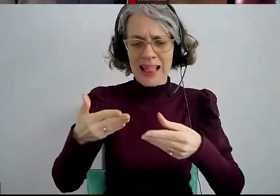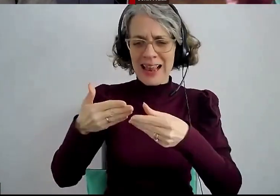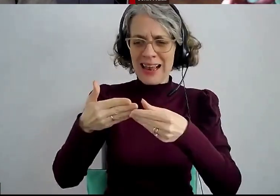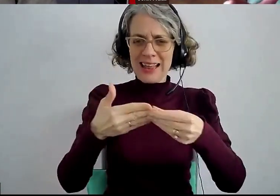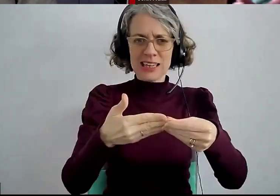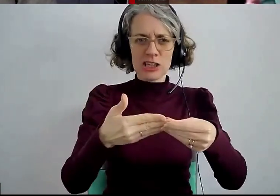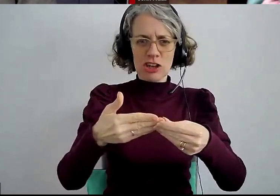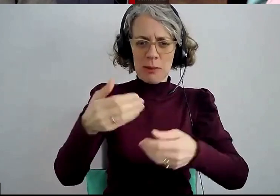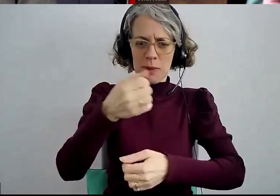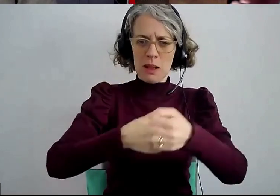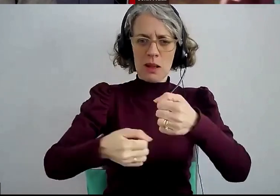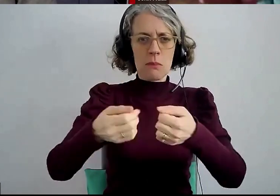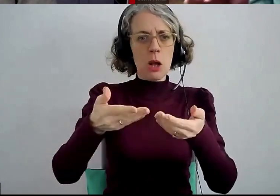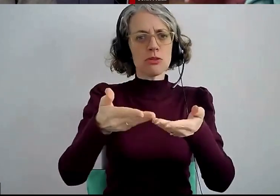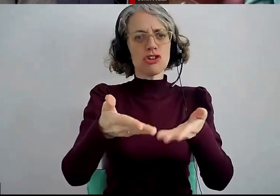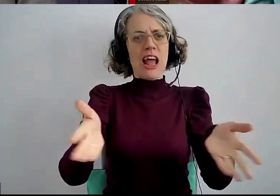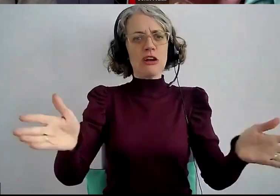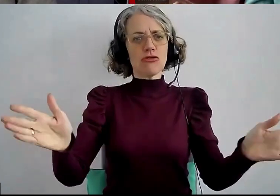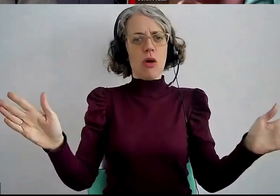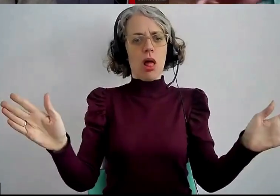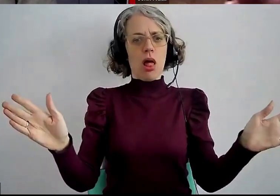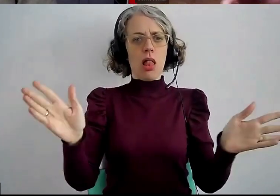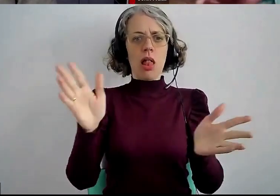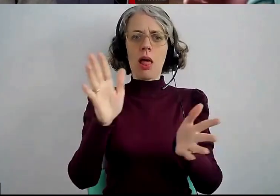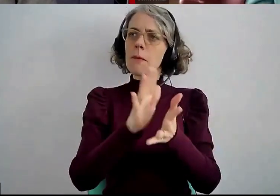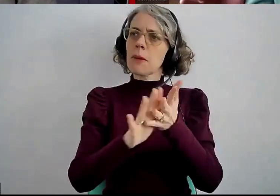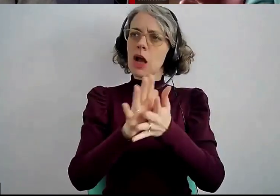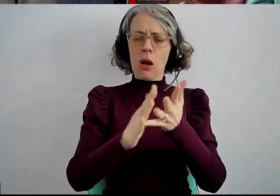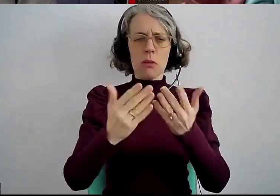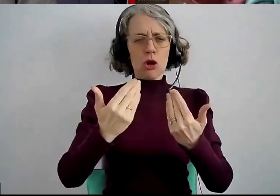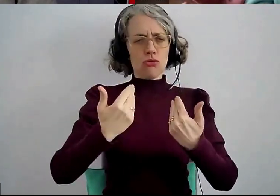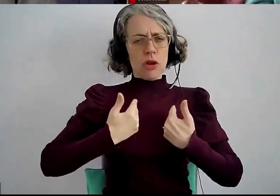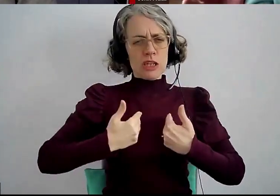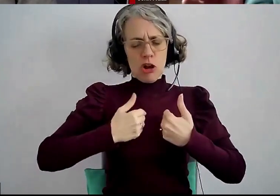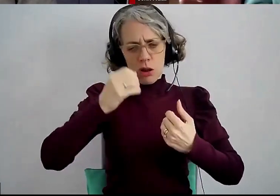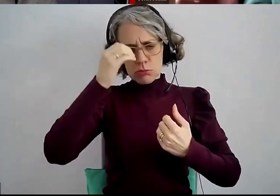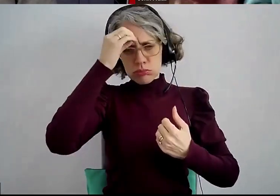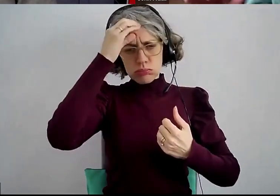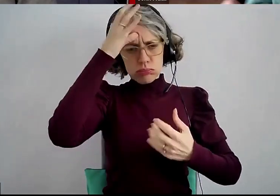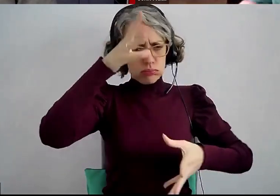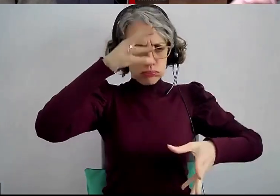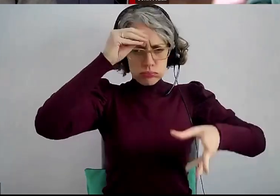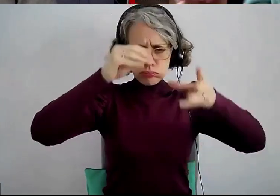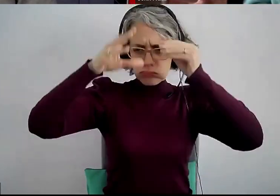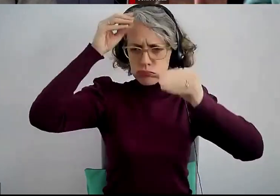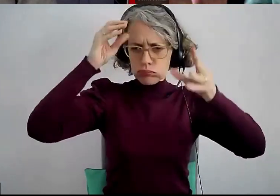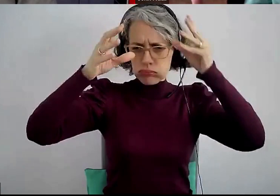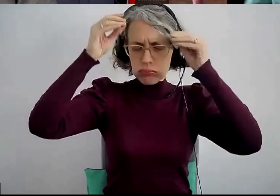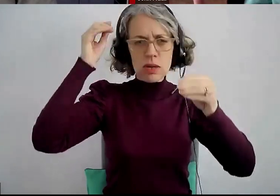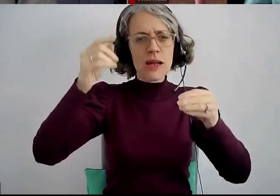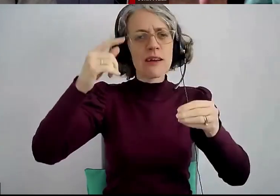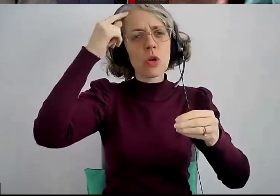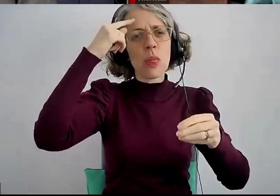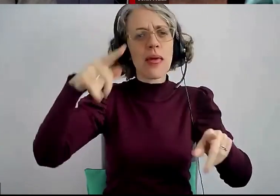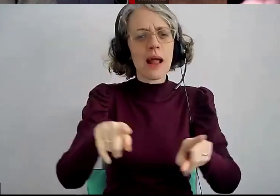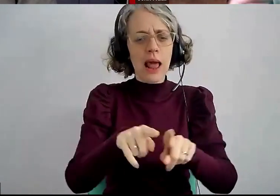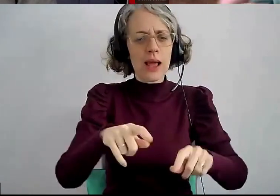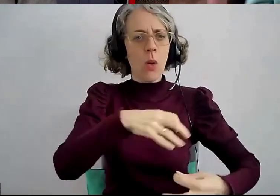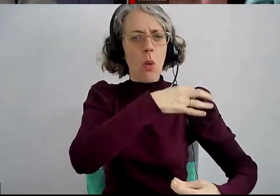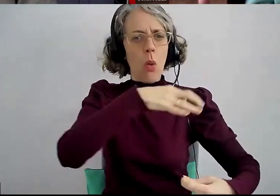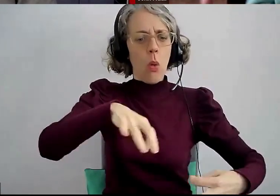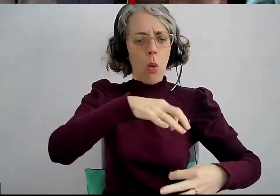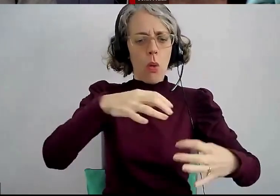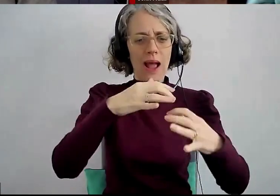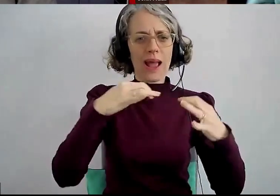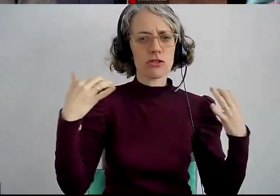becomes richer, the more metaphors you have for it. You think of the conductor of an orchestra, of